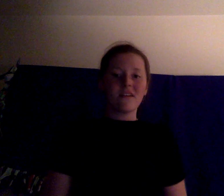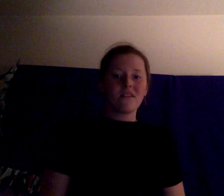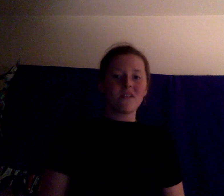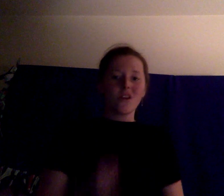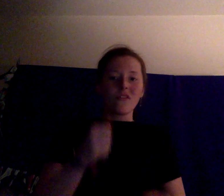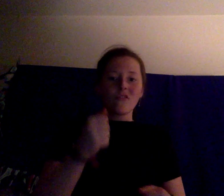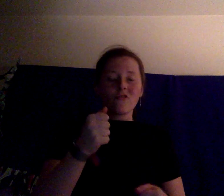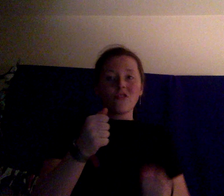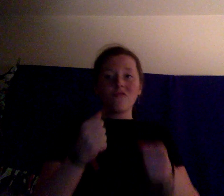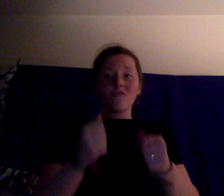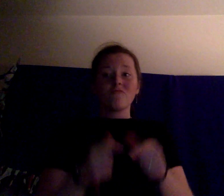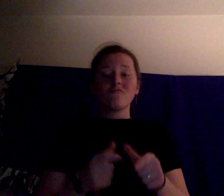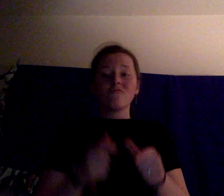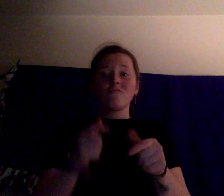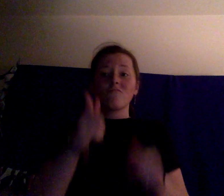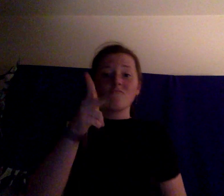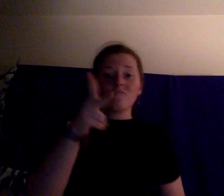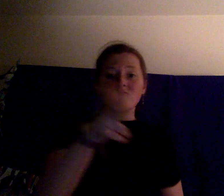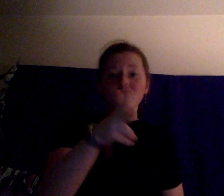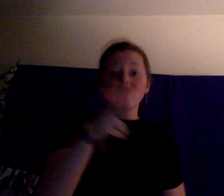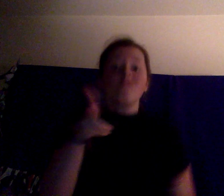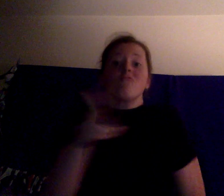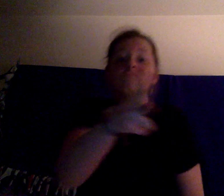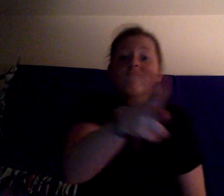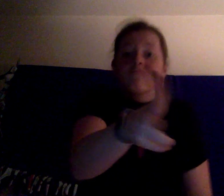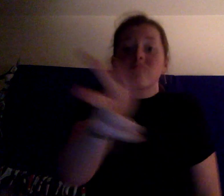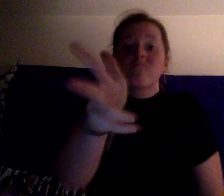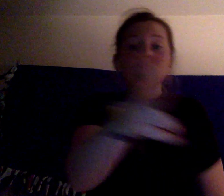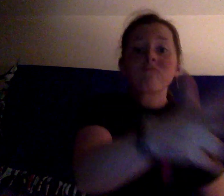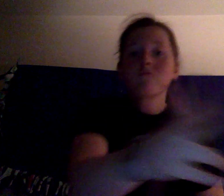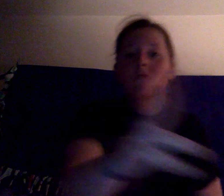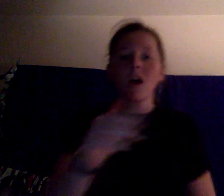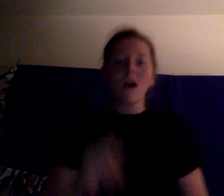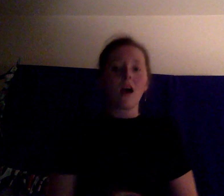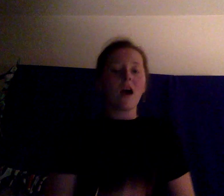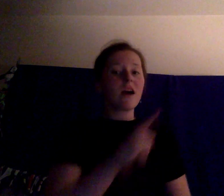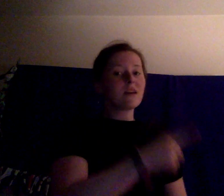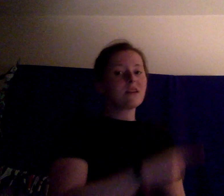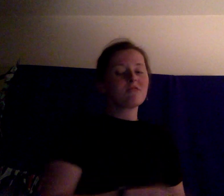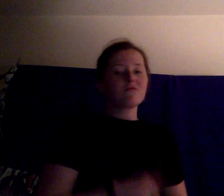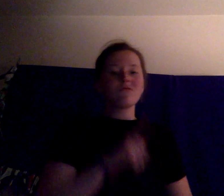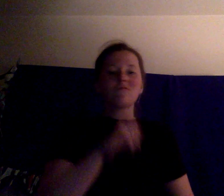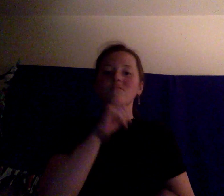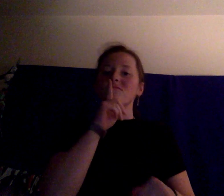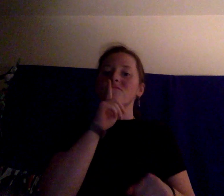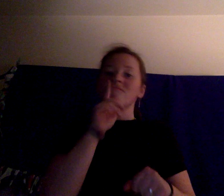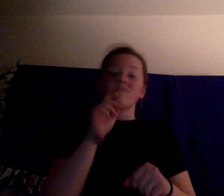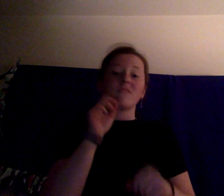He has talked with the show's producer about technology that will help him overcome his one major